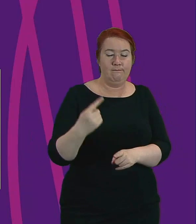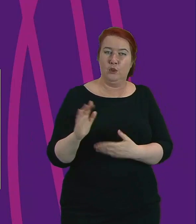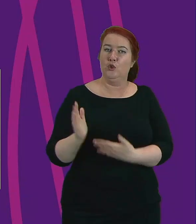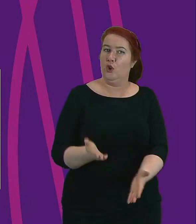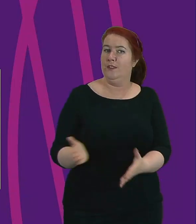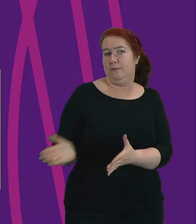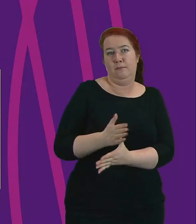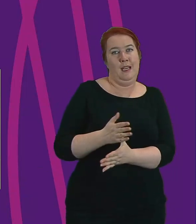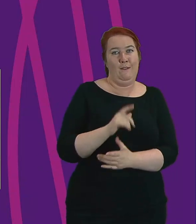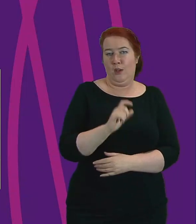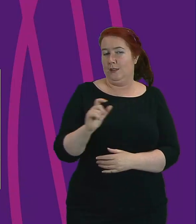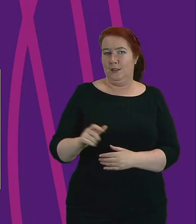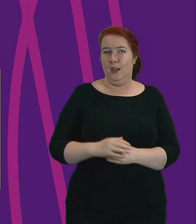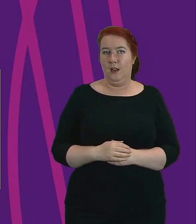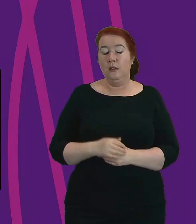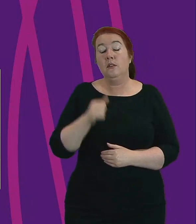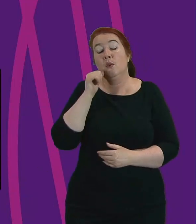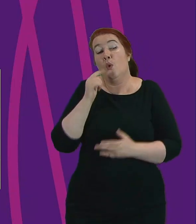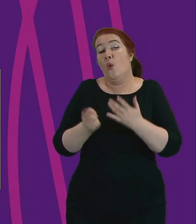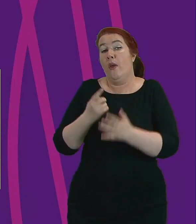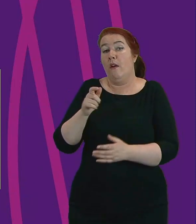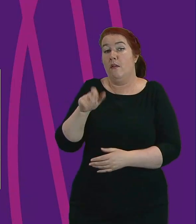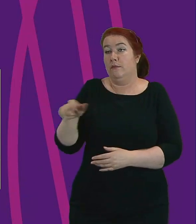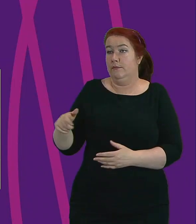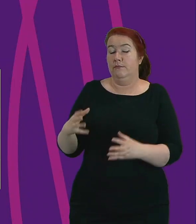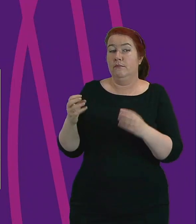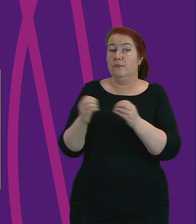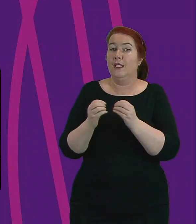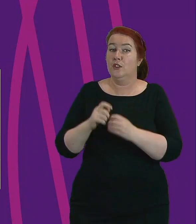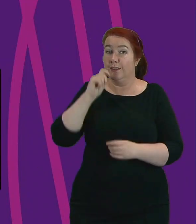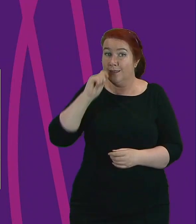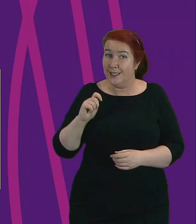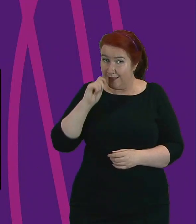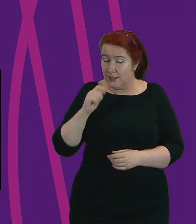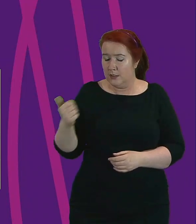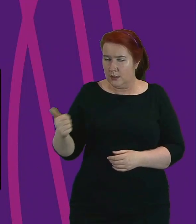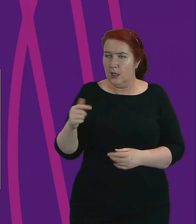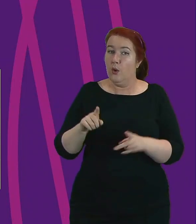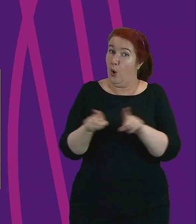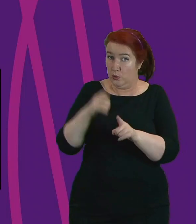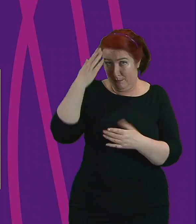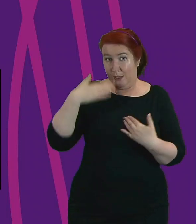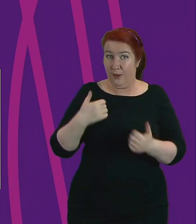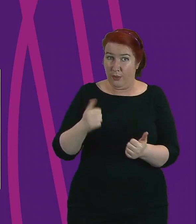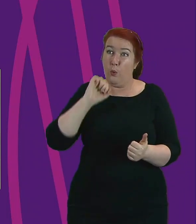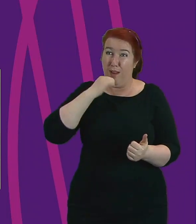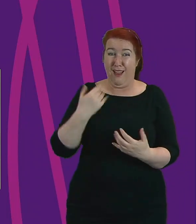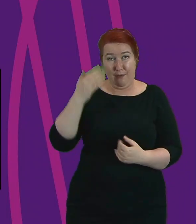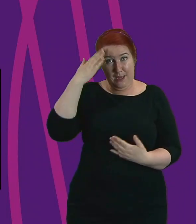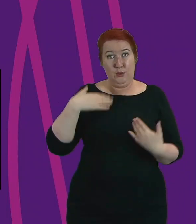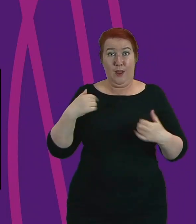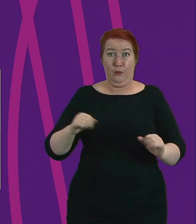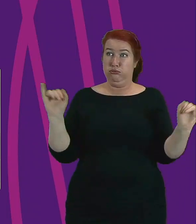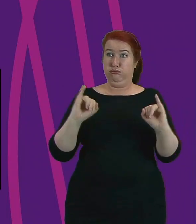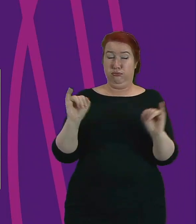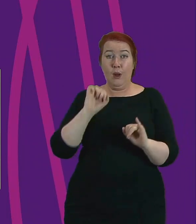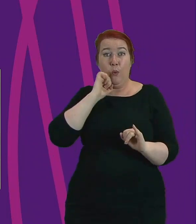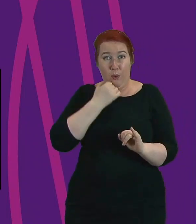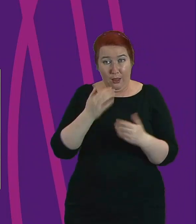mentioned dental services. I also think we have a mental health challenge. We will have a mental health pandemic after this COVID-19